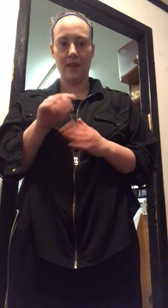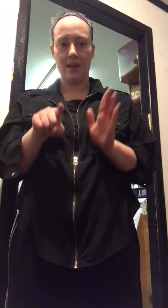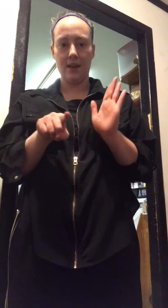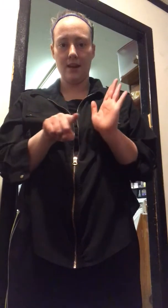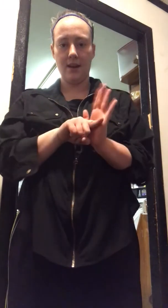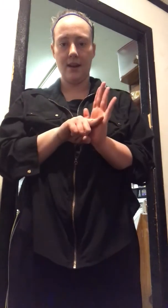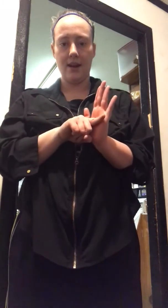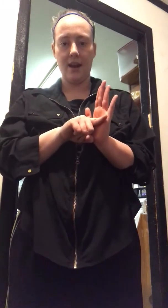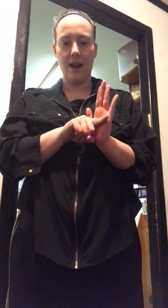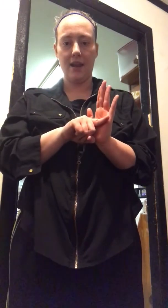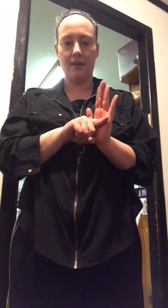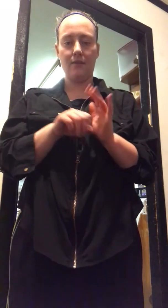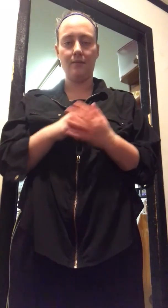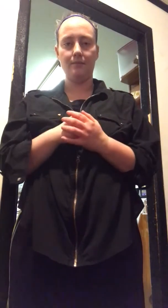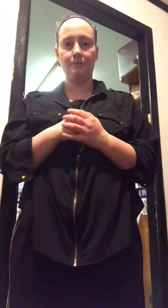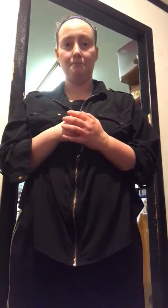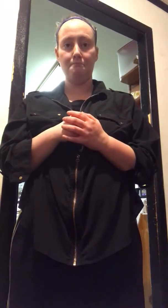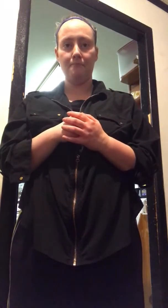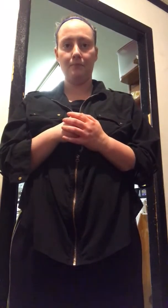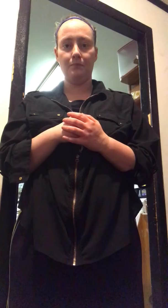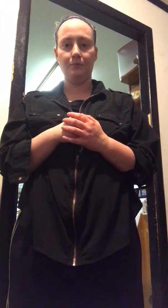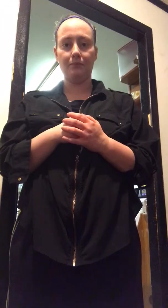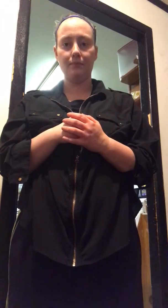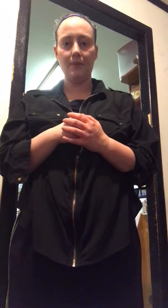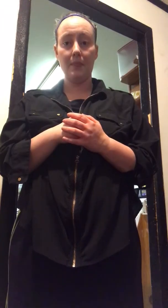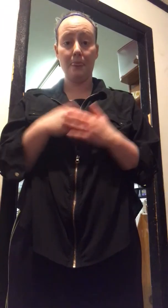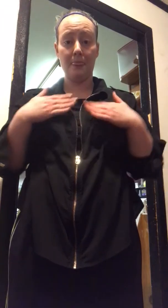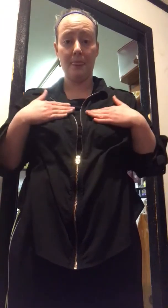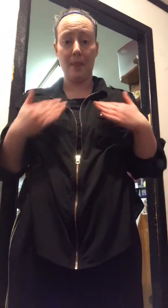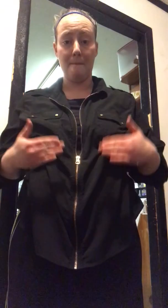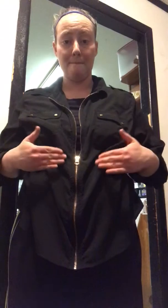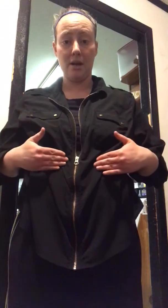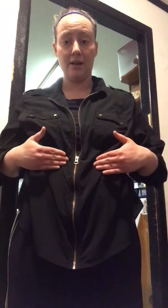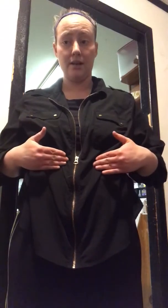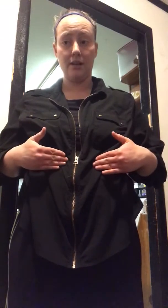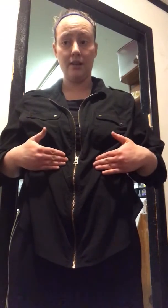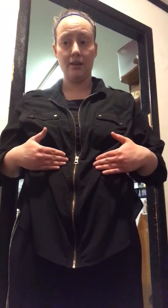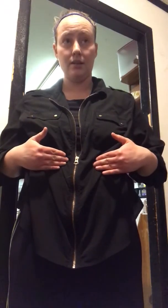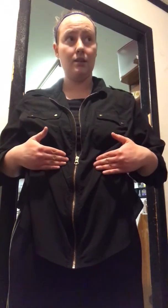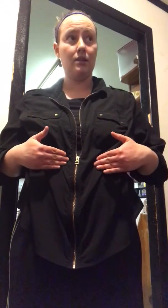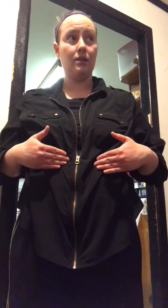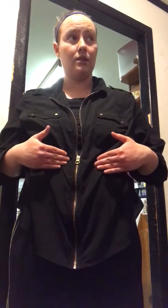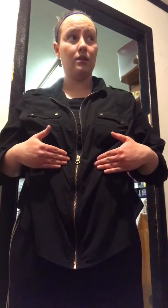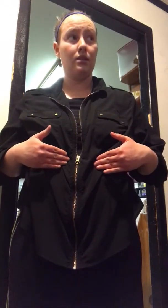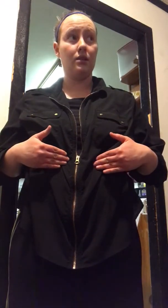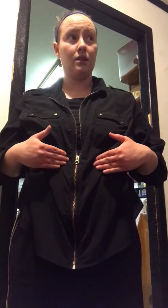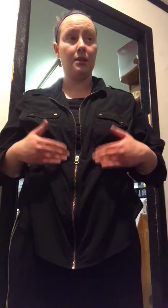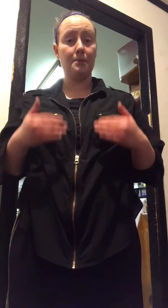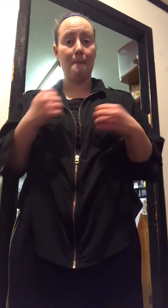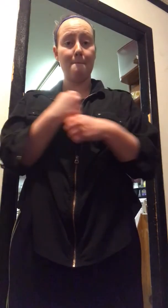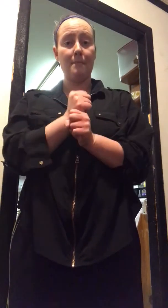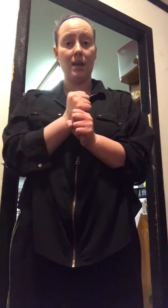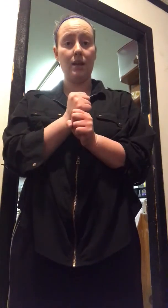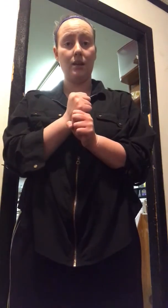The blank of the body is composed of the